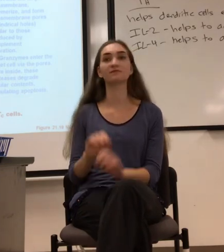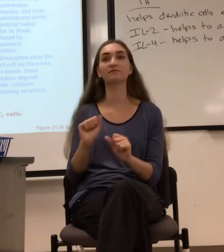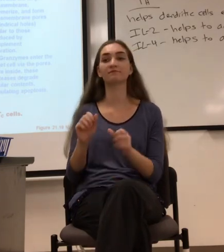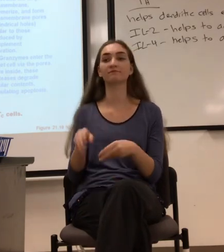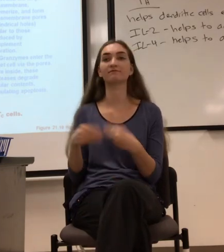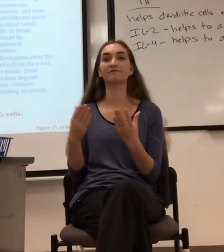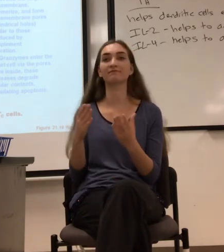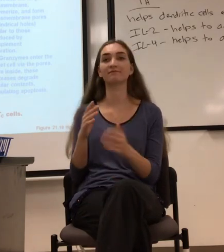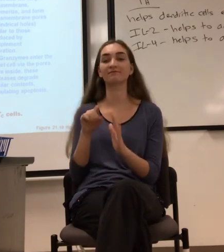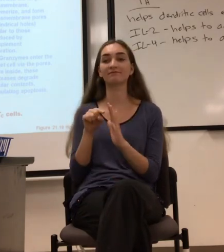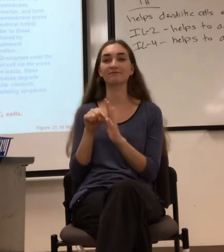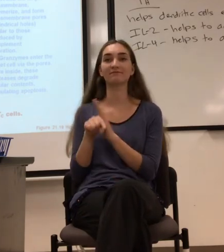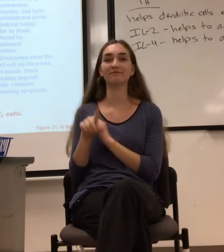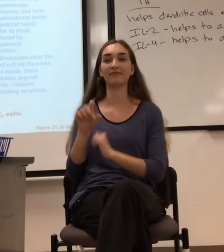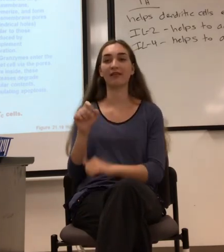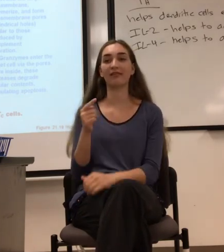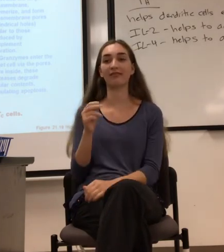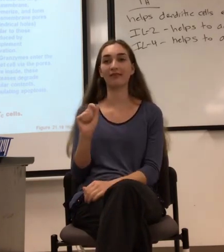lethal hit